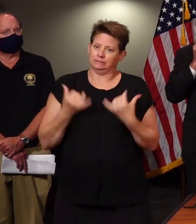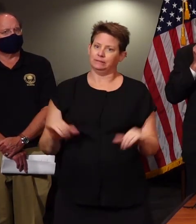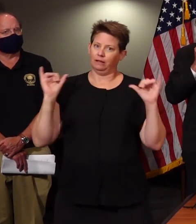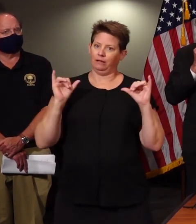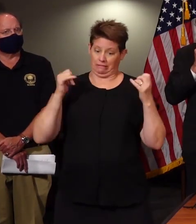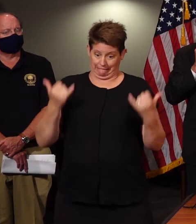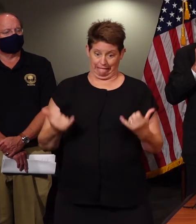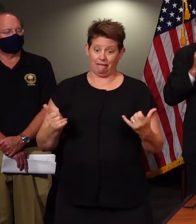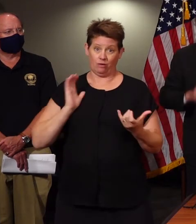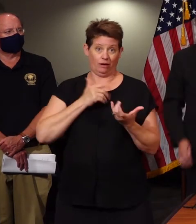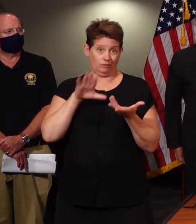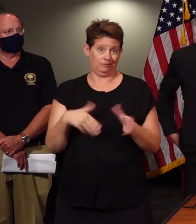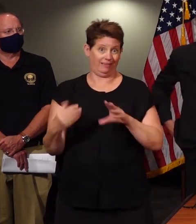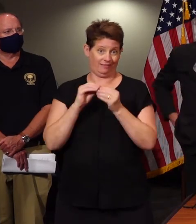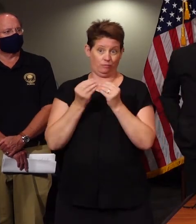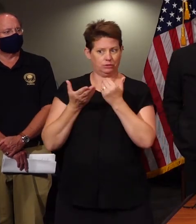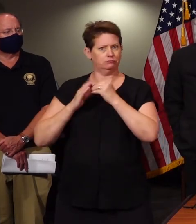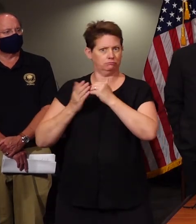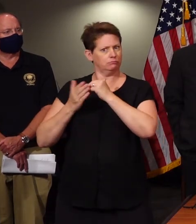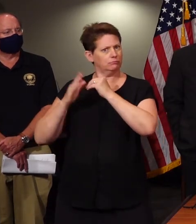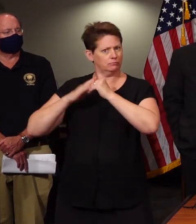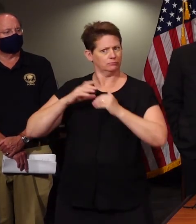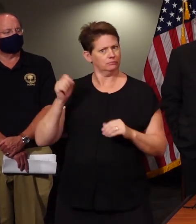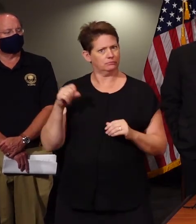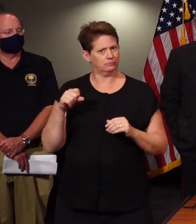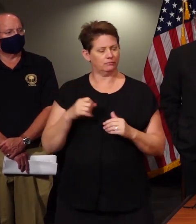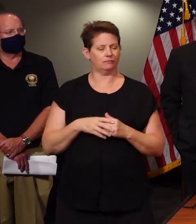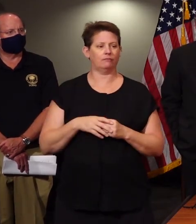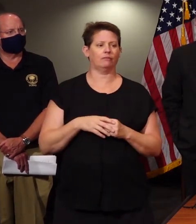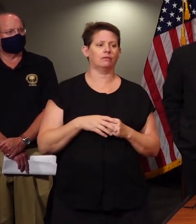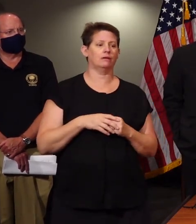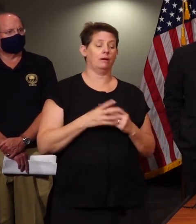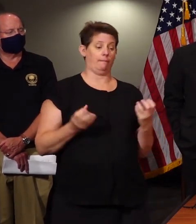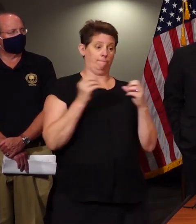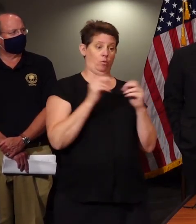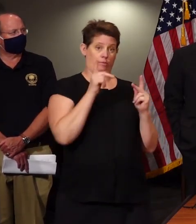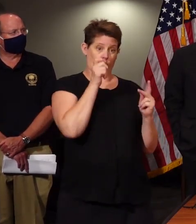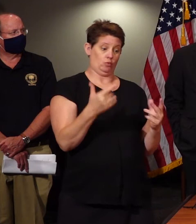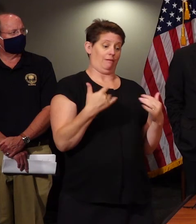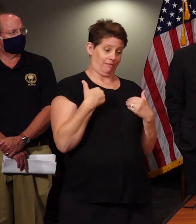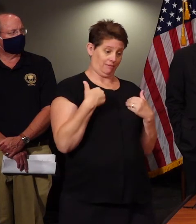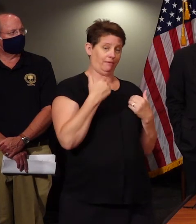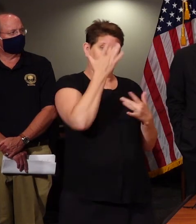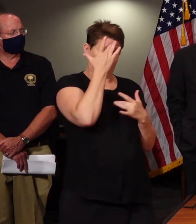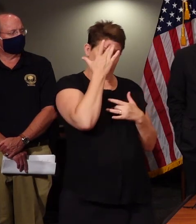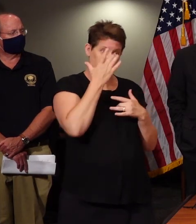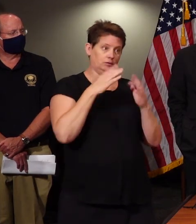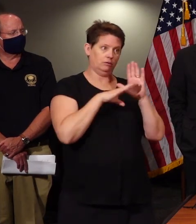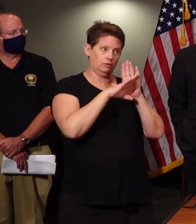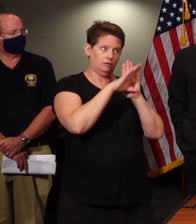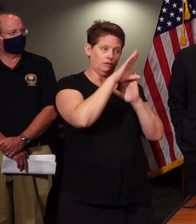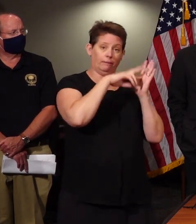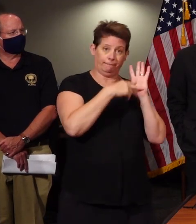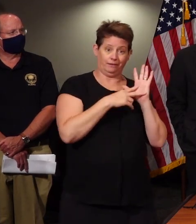are now beginning to creep up. So the more people who become infected, you can expect that